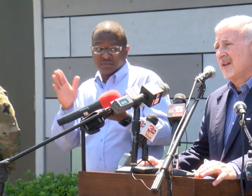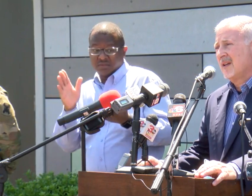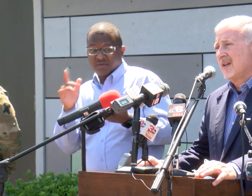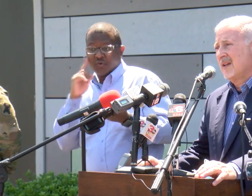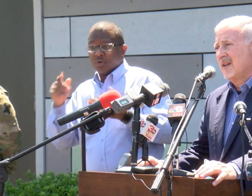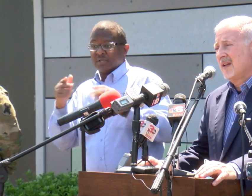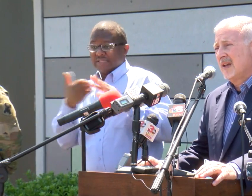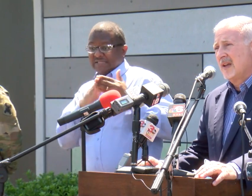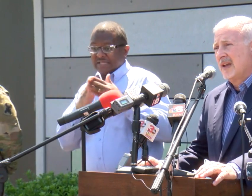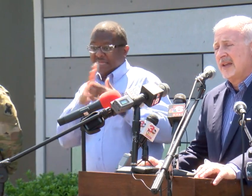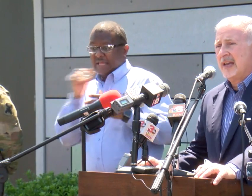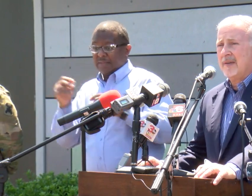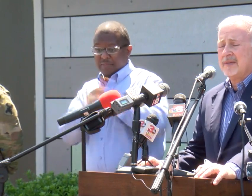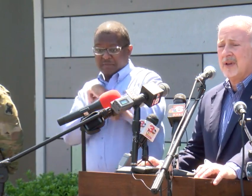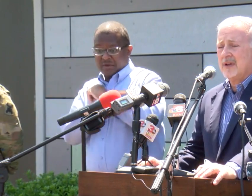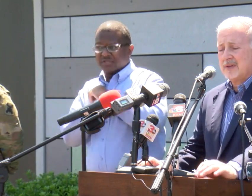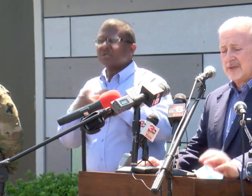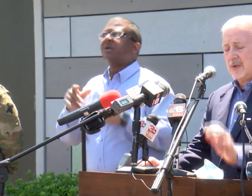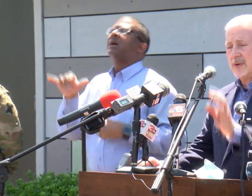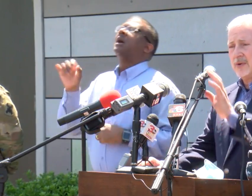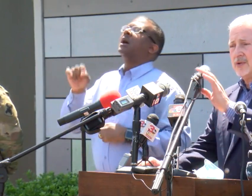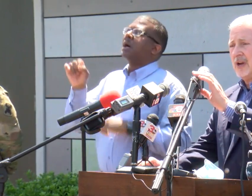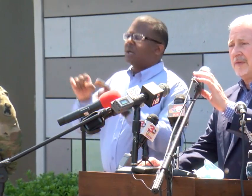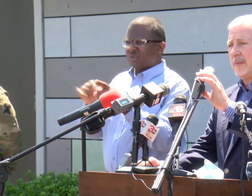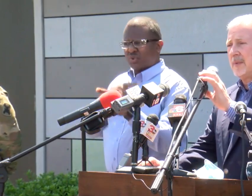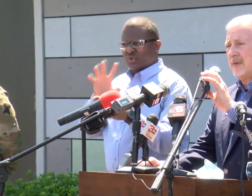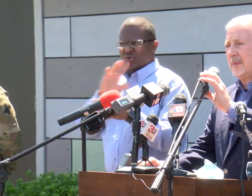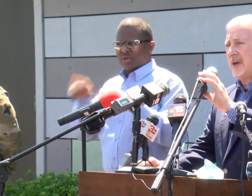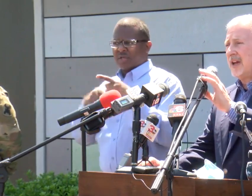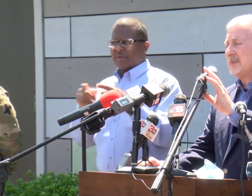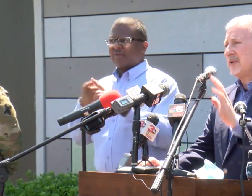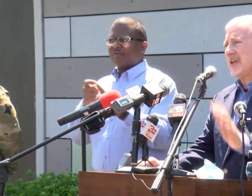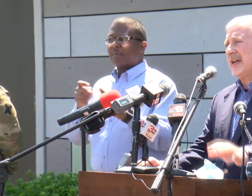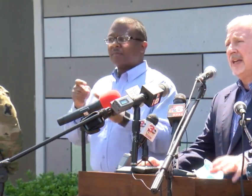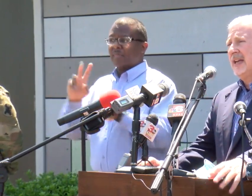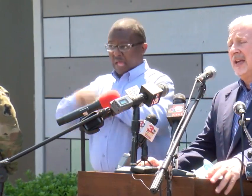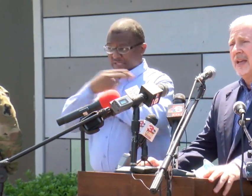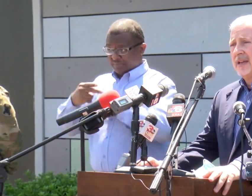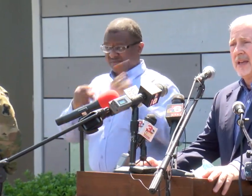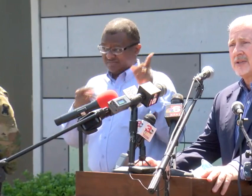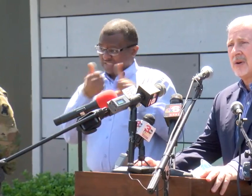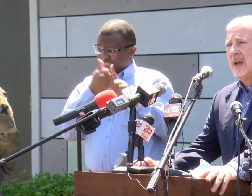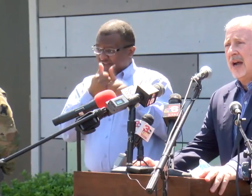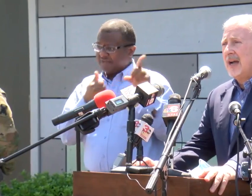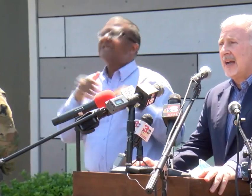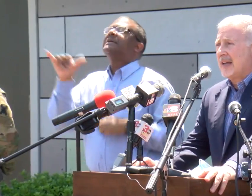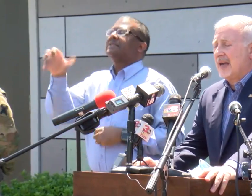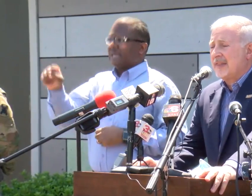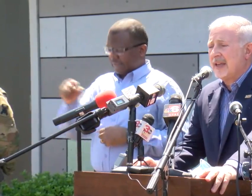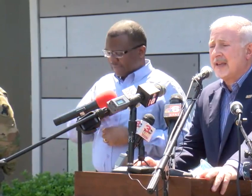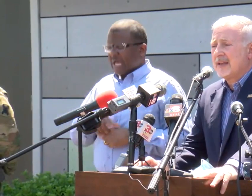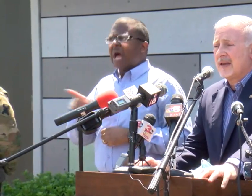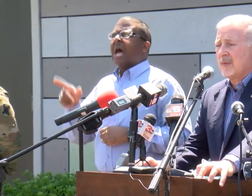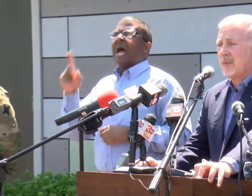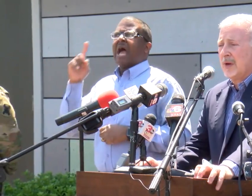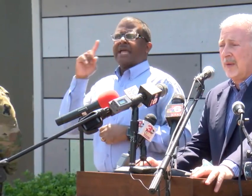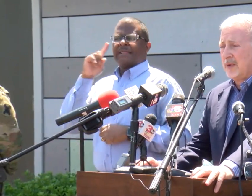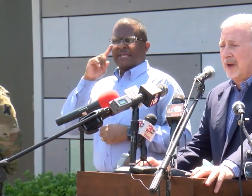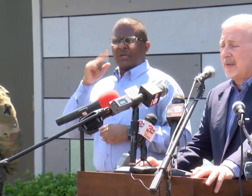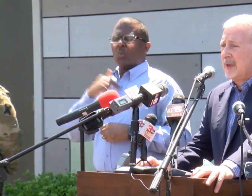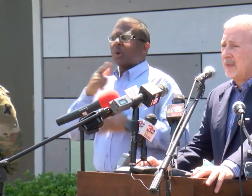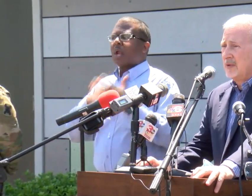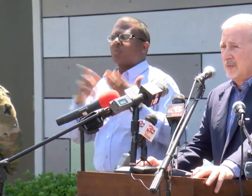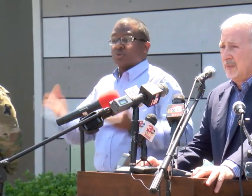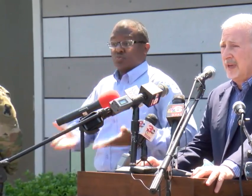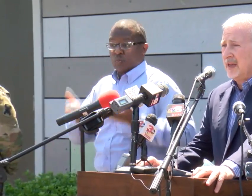the parish? Yeah, so you're talking from the hospital side? That's right. Yes, sir. I think what I